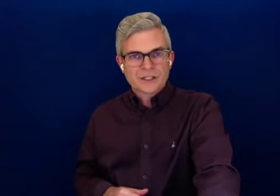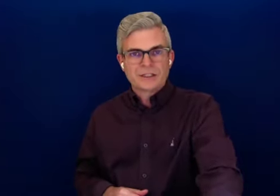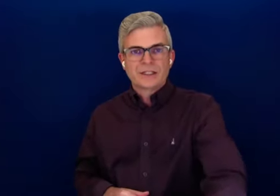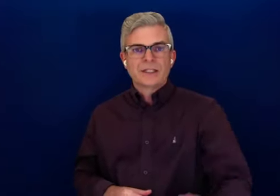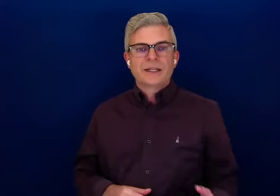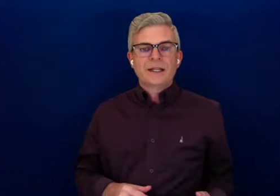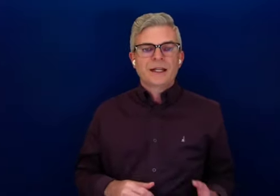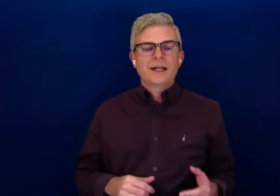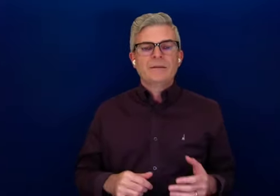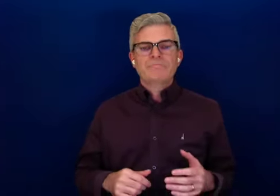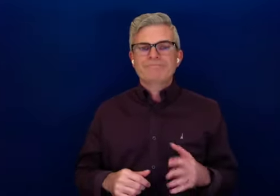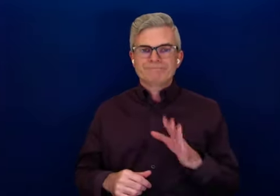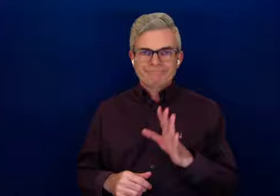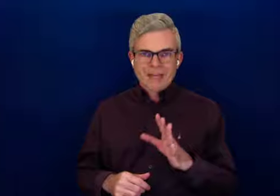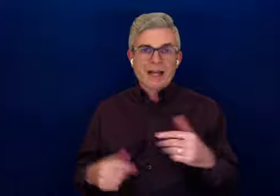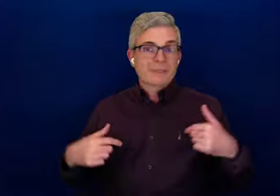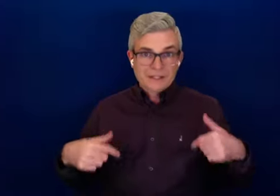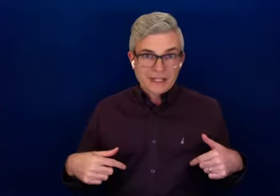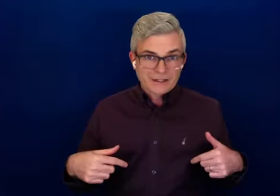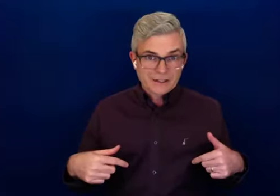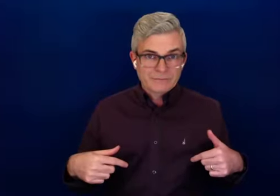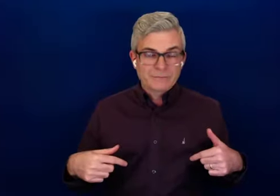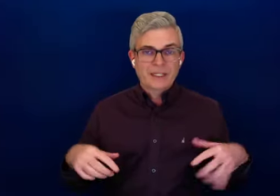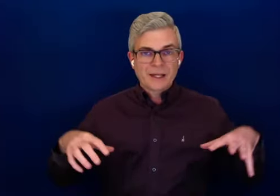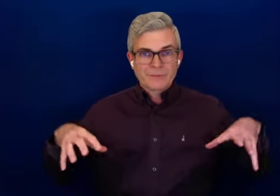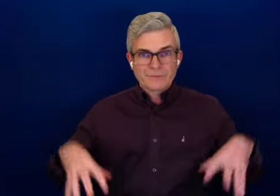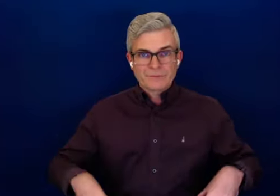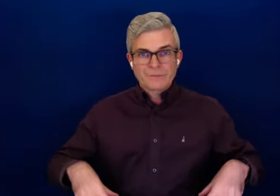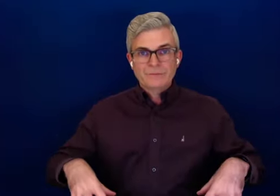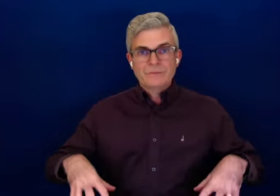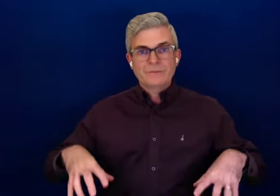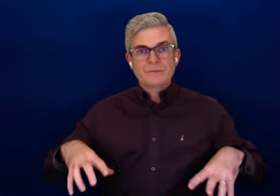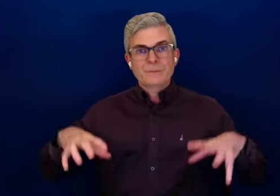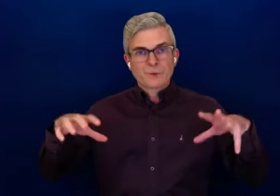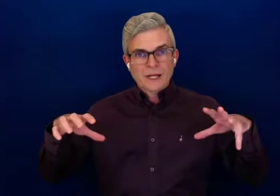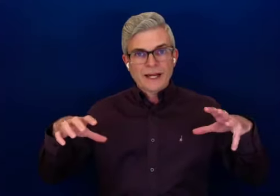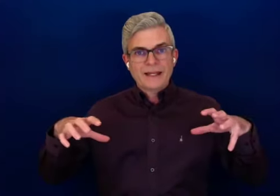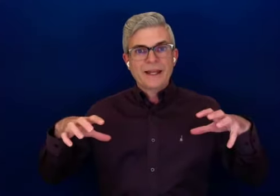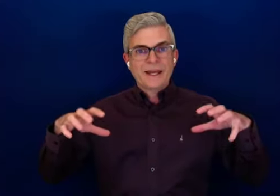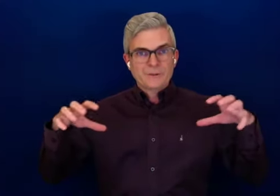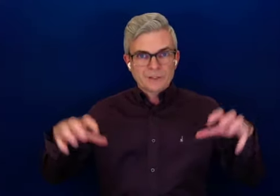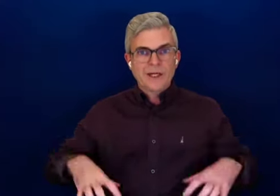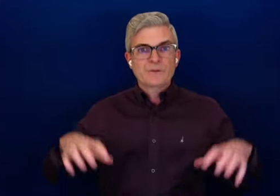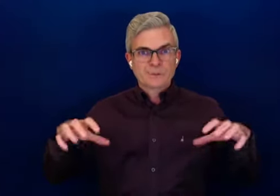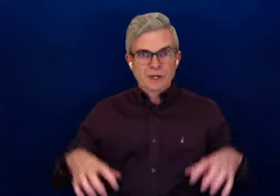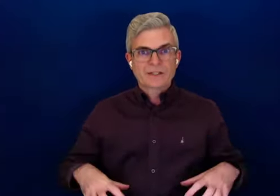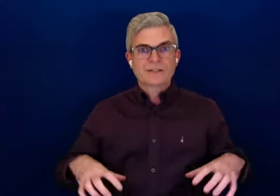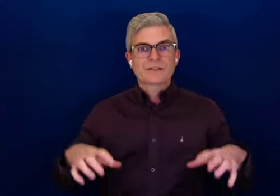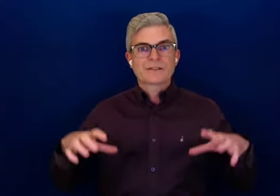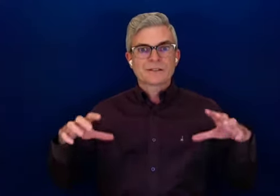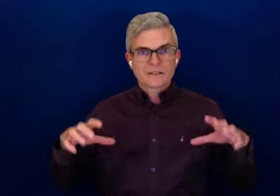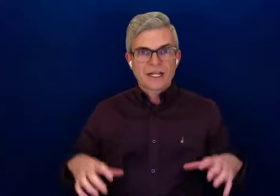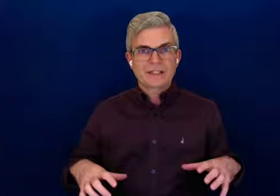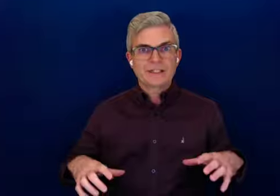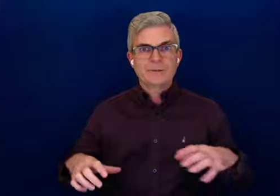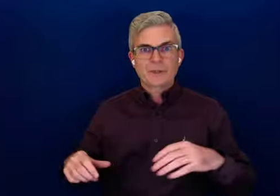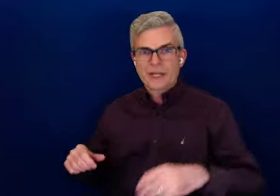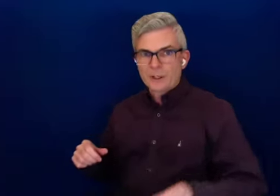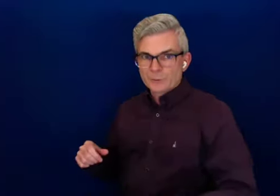position. I'm standing, but I have a lot of practice signing without